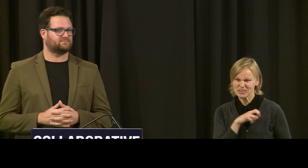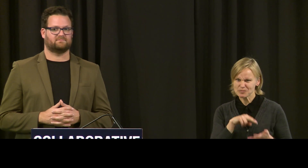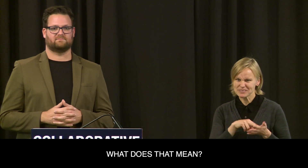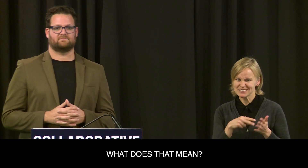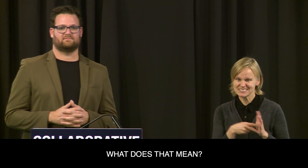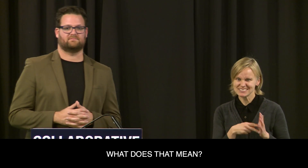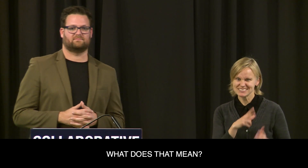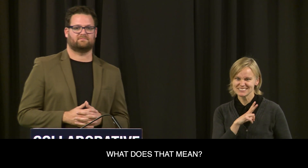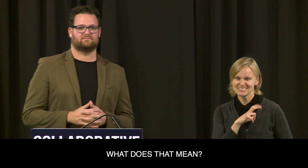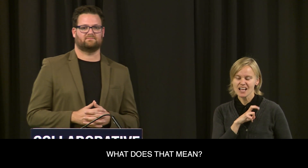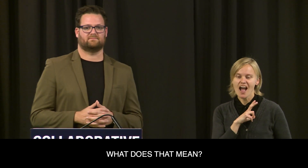What does that mean?